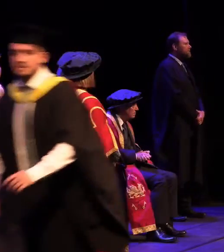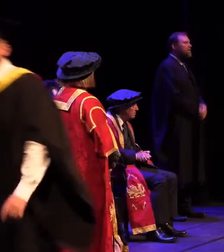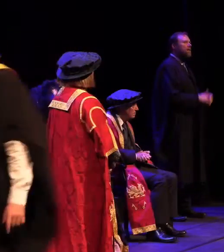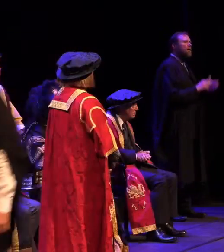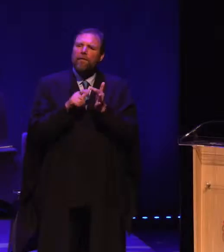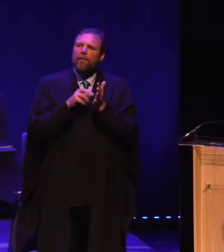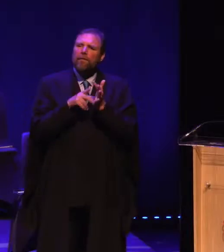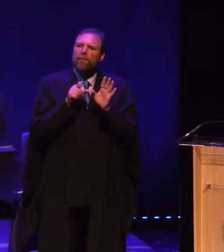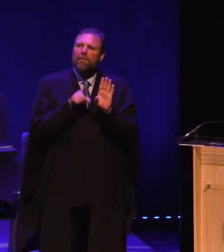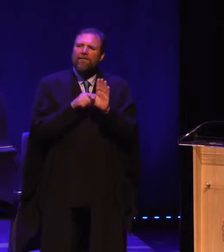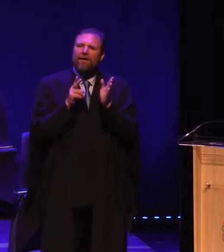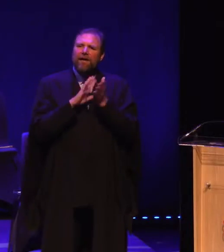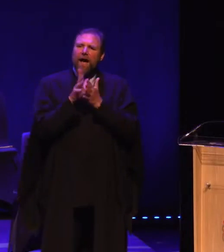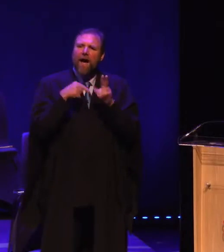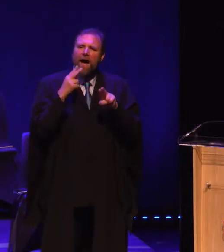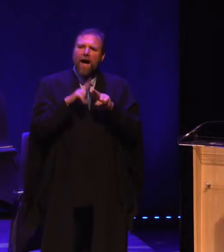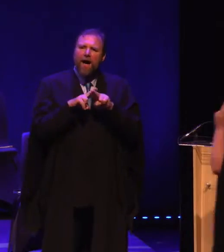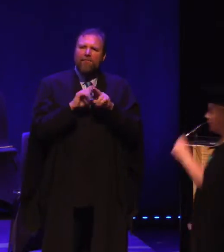Megan Harve Hughes.